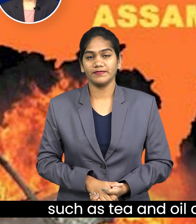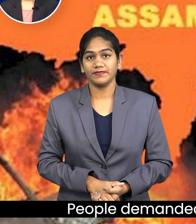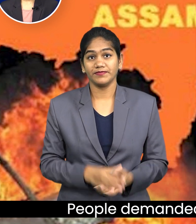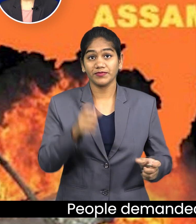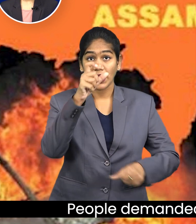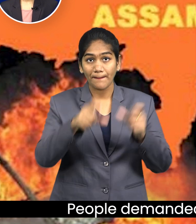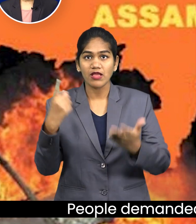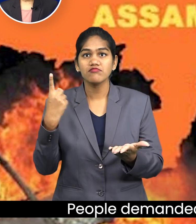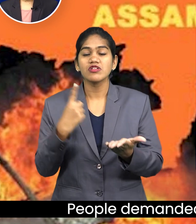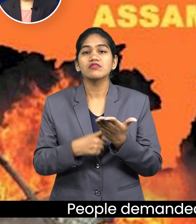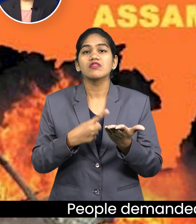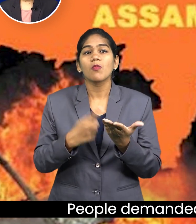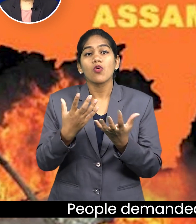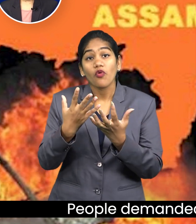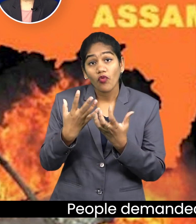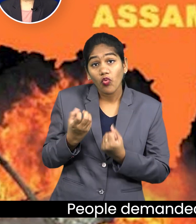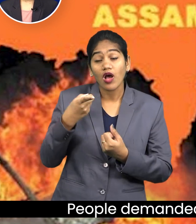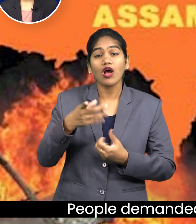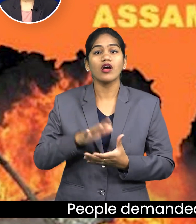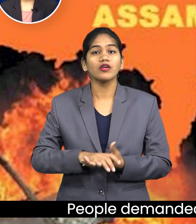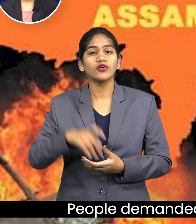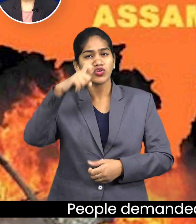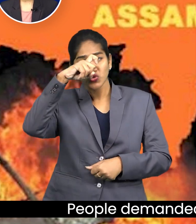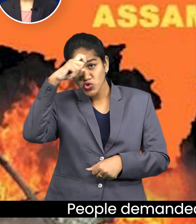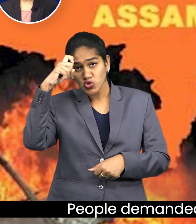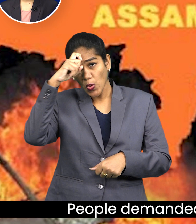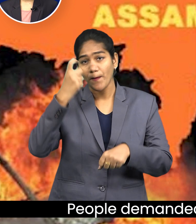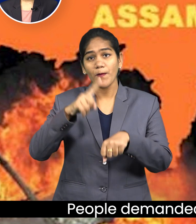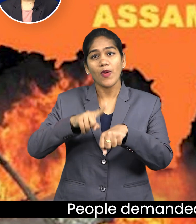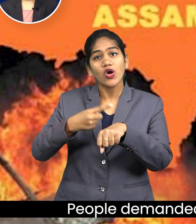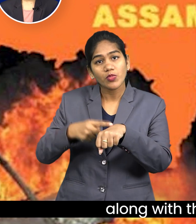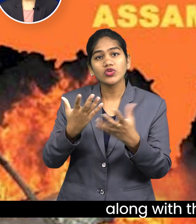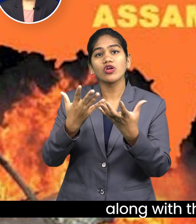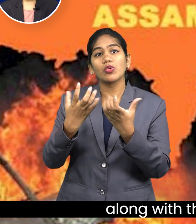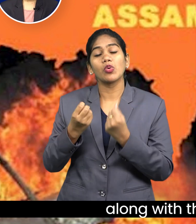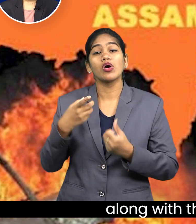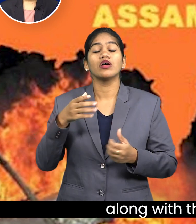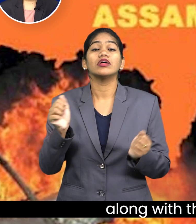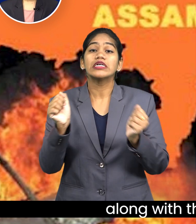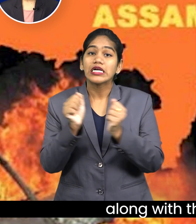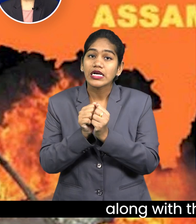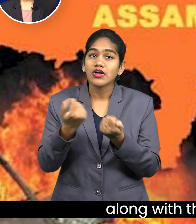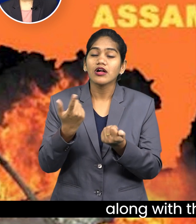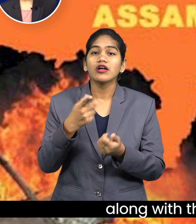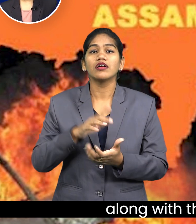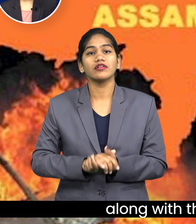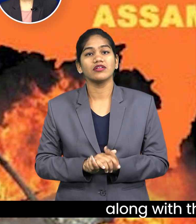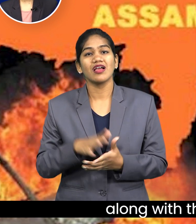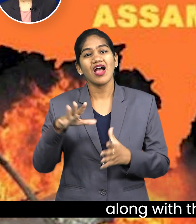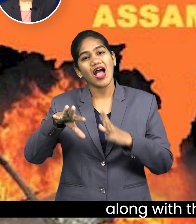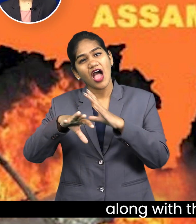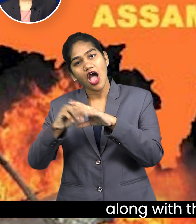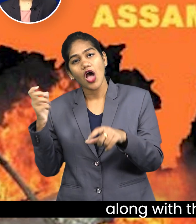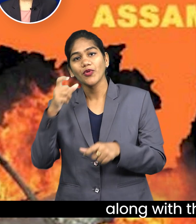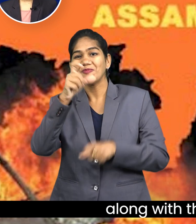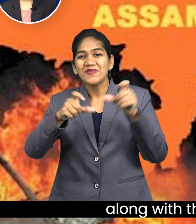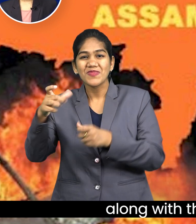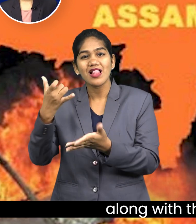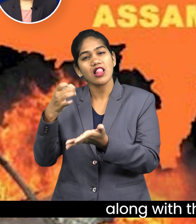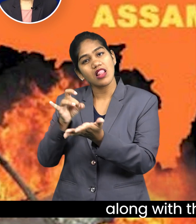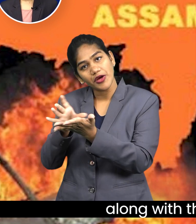People demanded employment opportunities along with the removal of outsiders